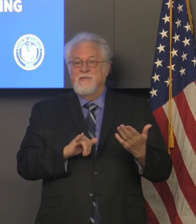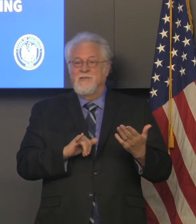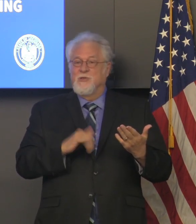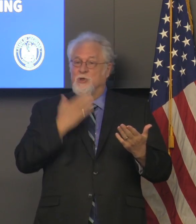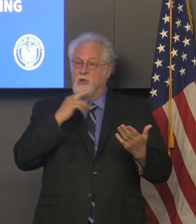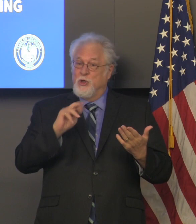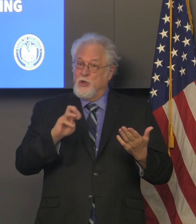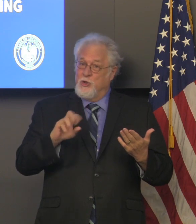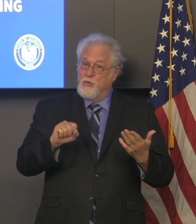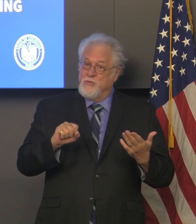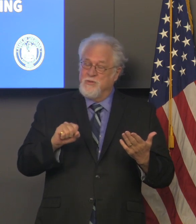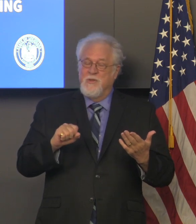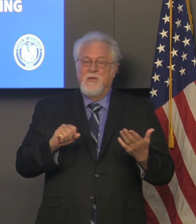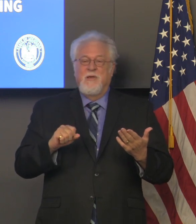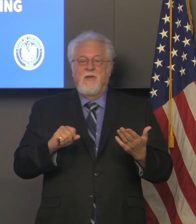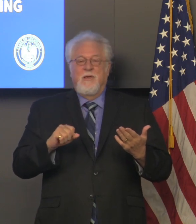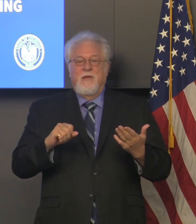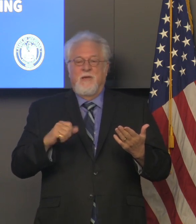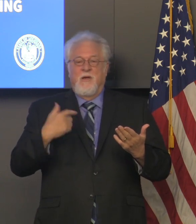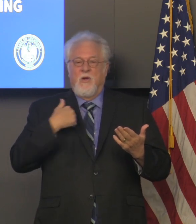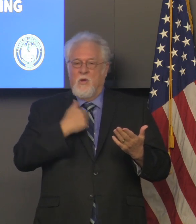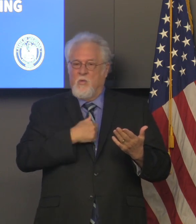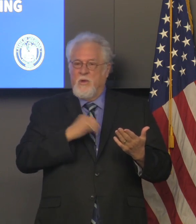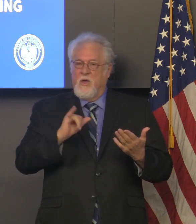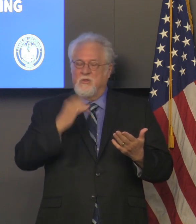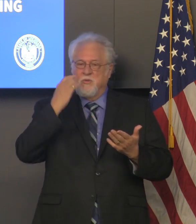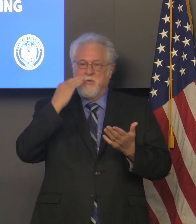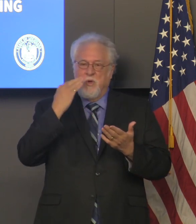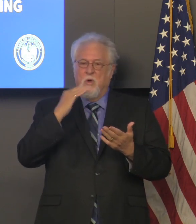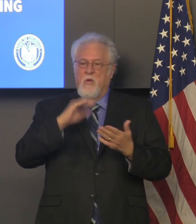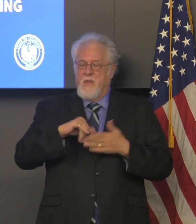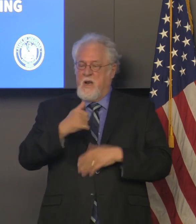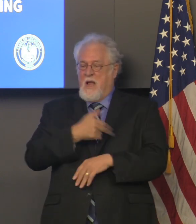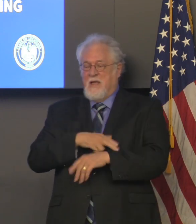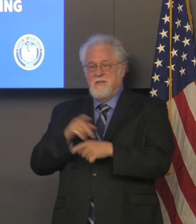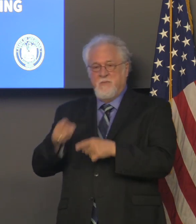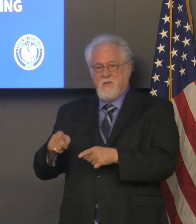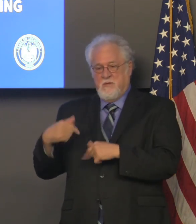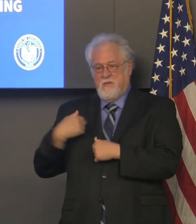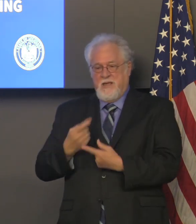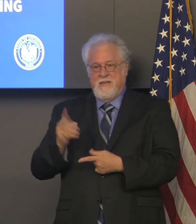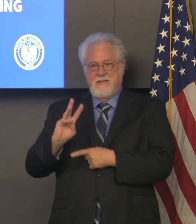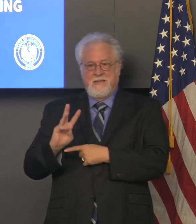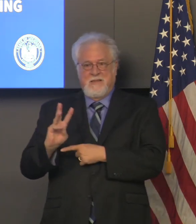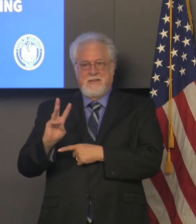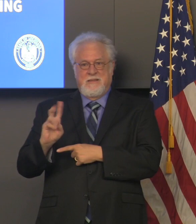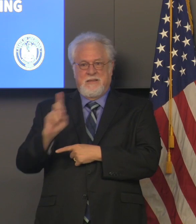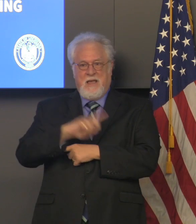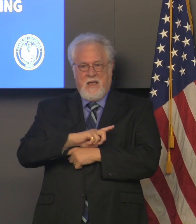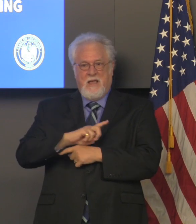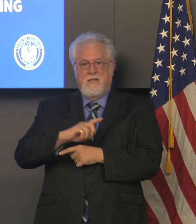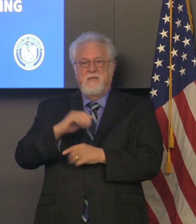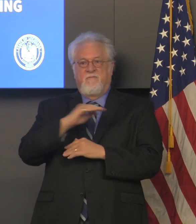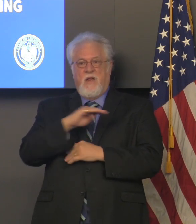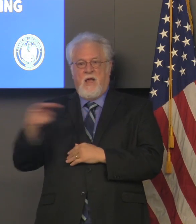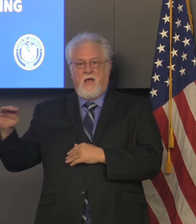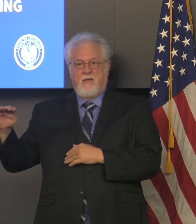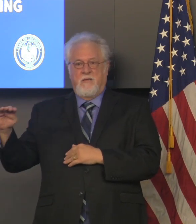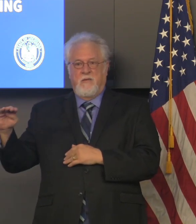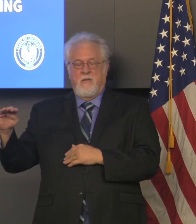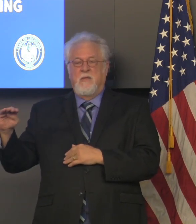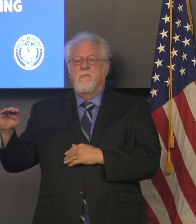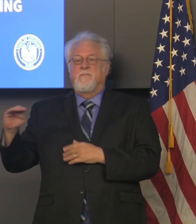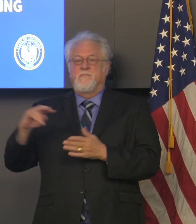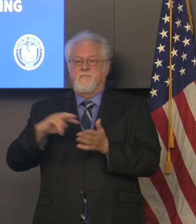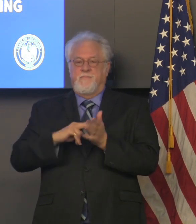of good news. We also know that hospitalizations over the last 6 days have been flat. And when I say